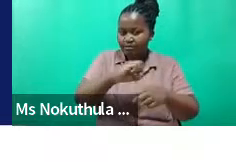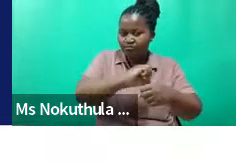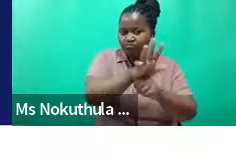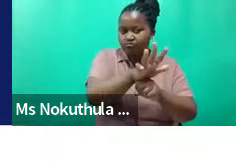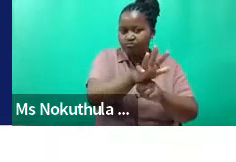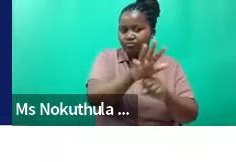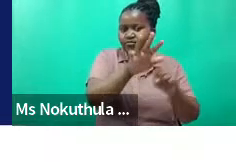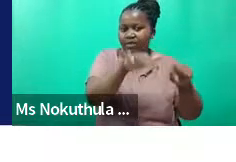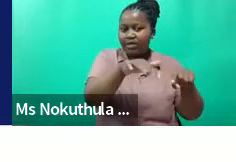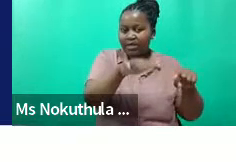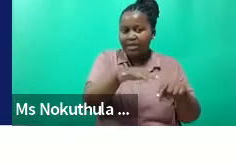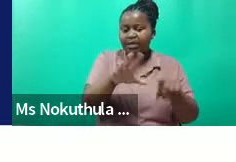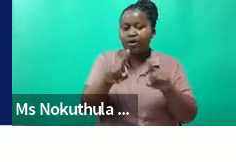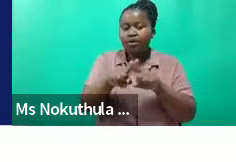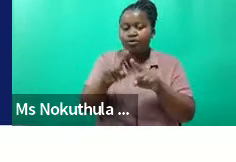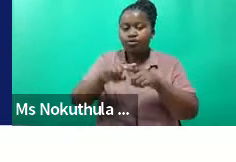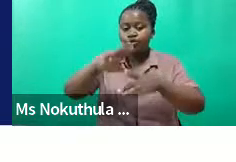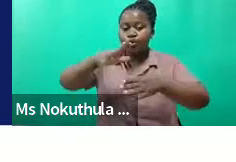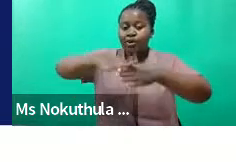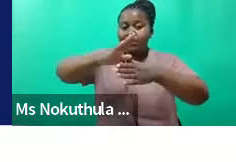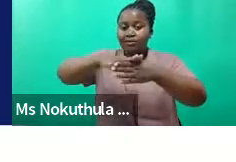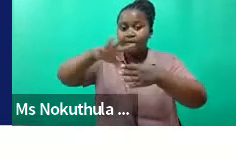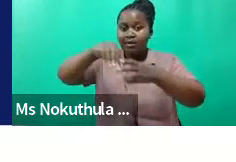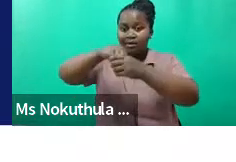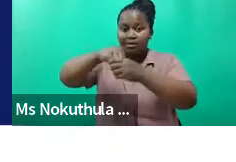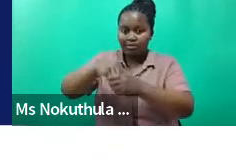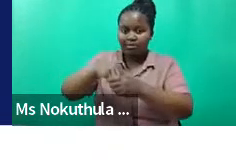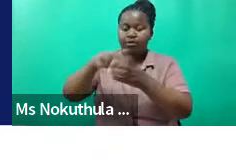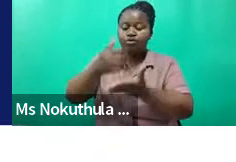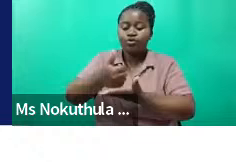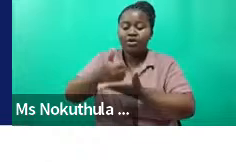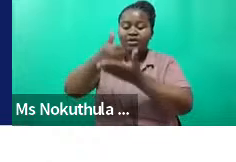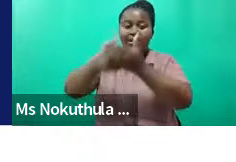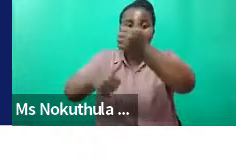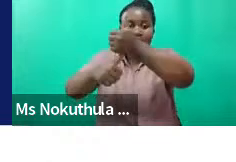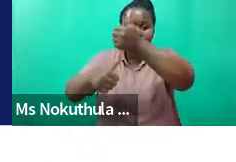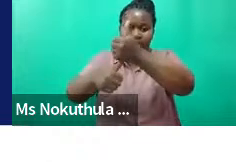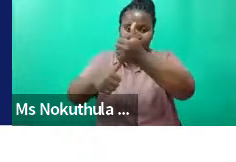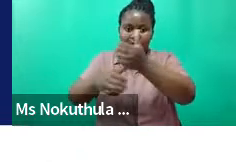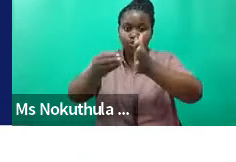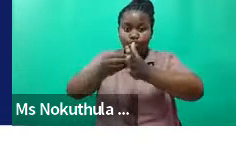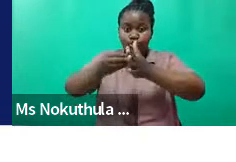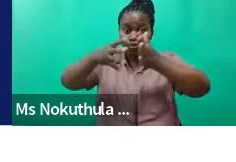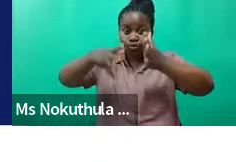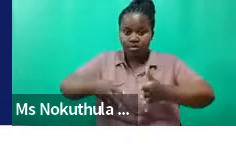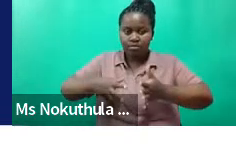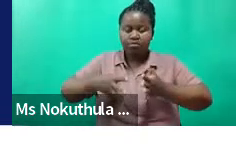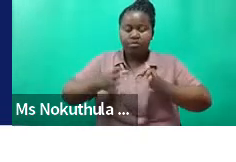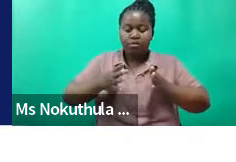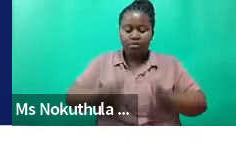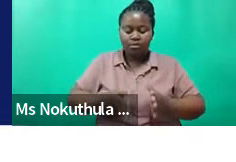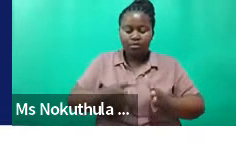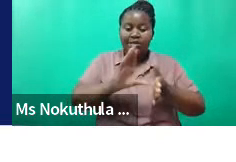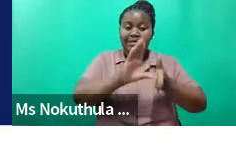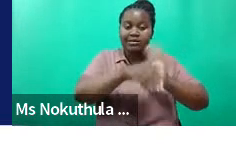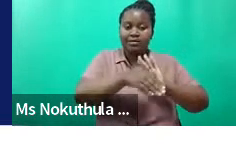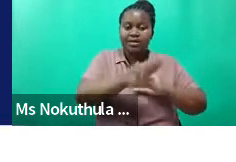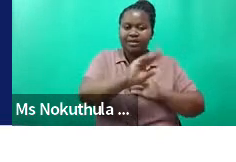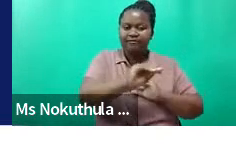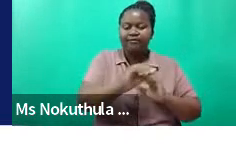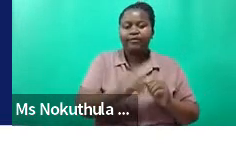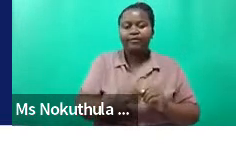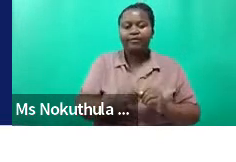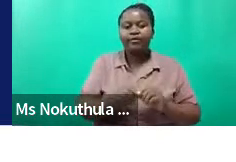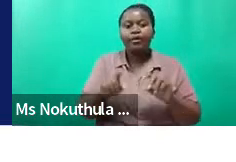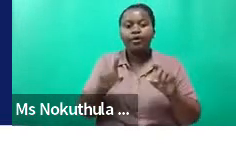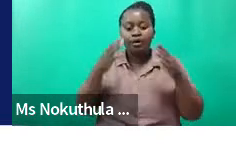what accommodations have been made to assist students with disabilities. And so the focus